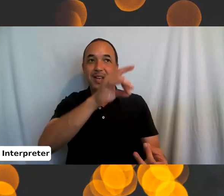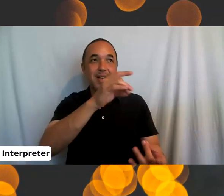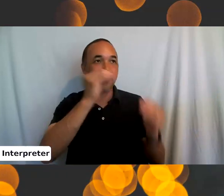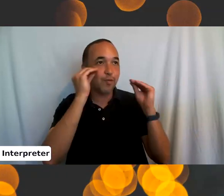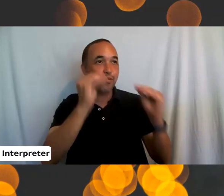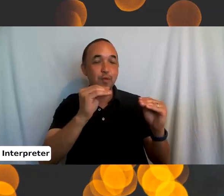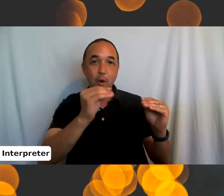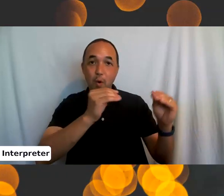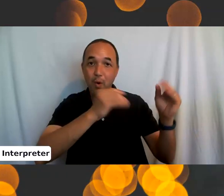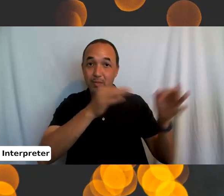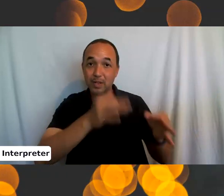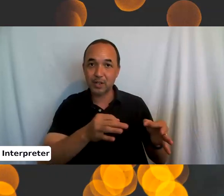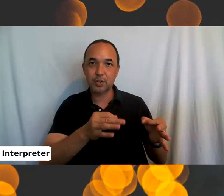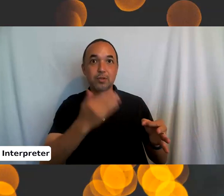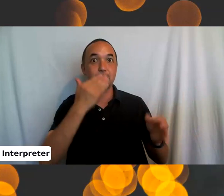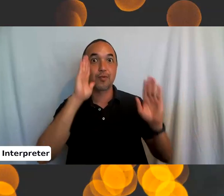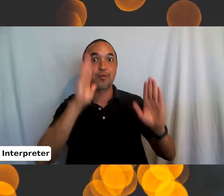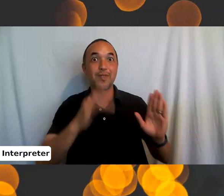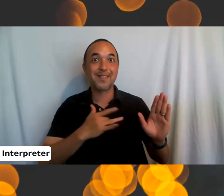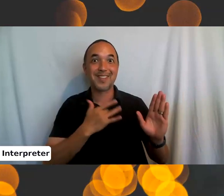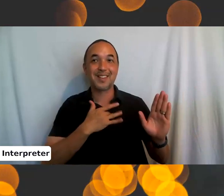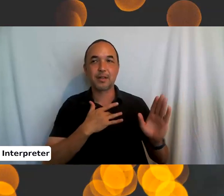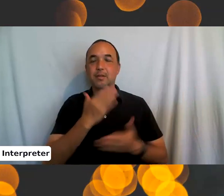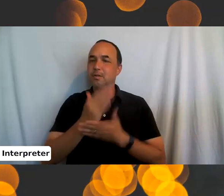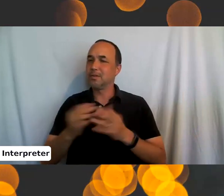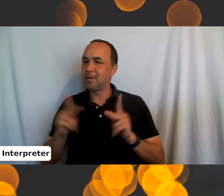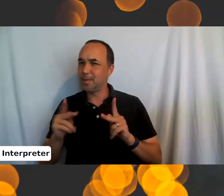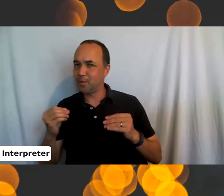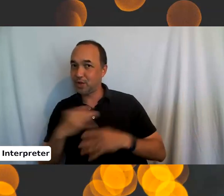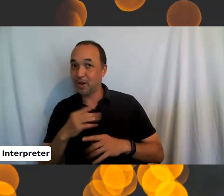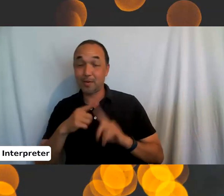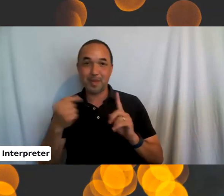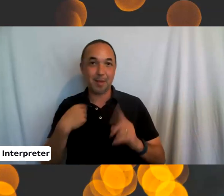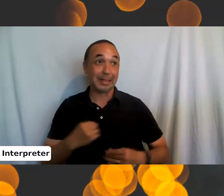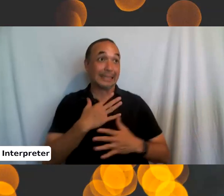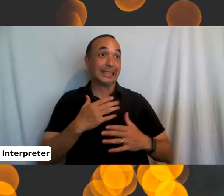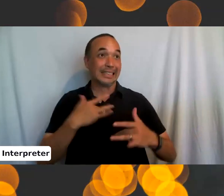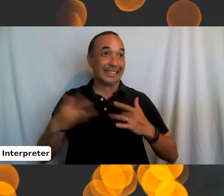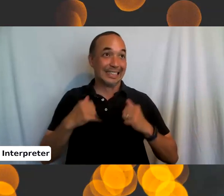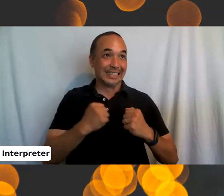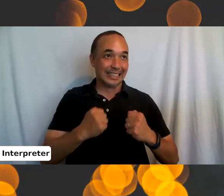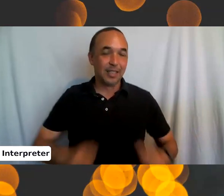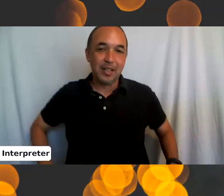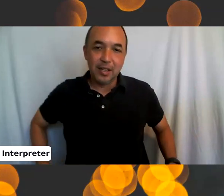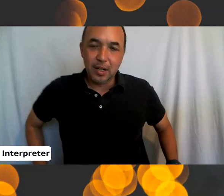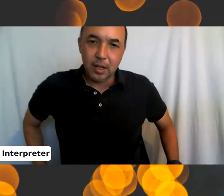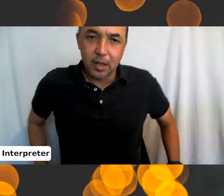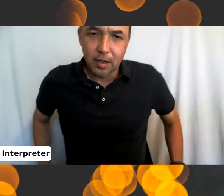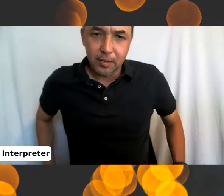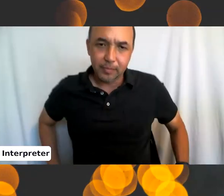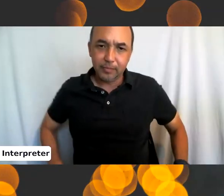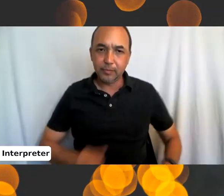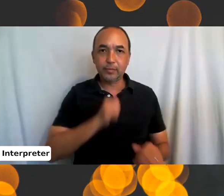I mean, for some people, it's truly terrifying, but for me, I love it. It's a total rush. And so just don't